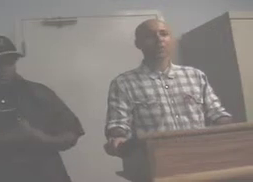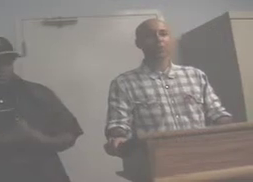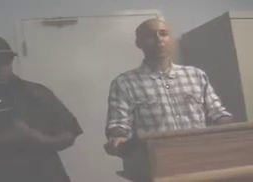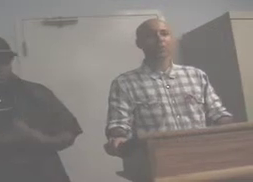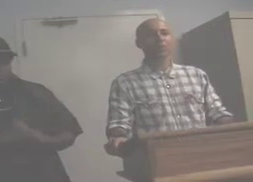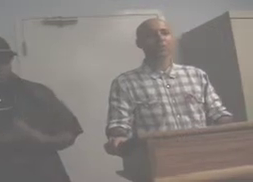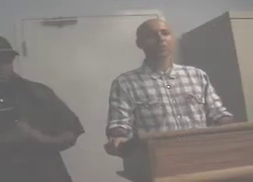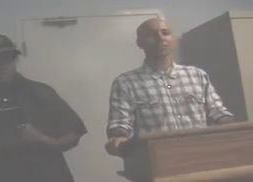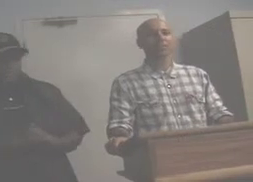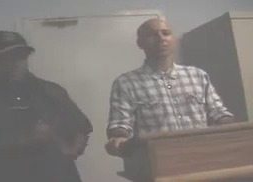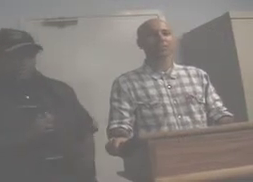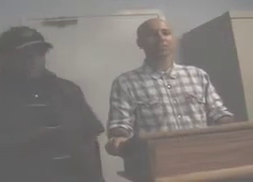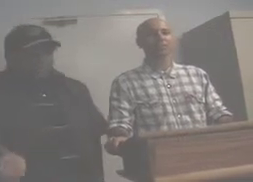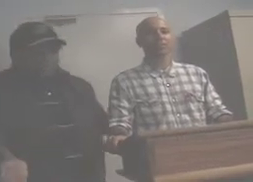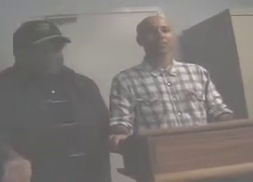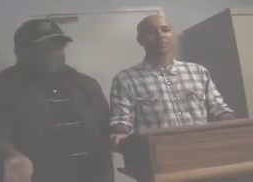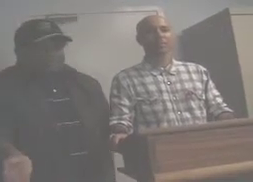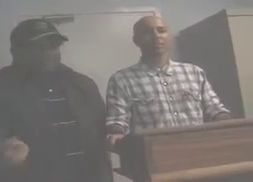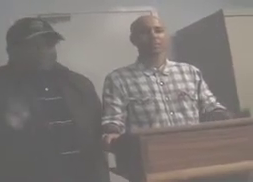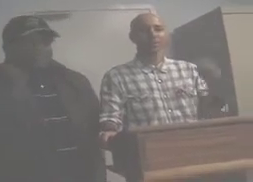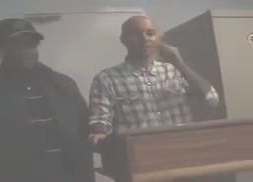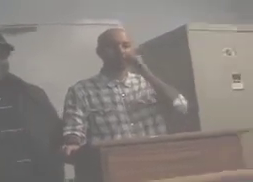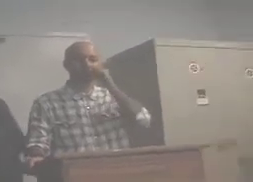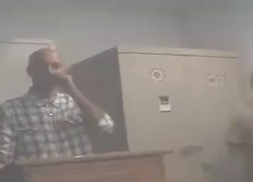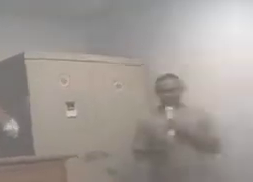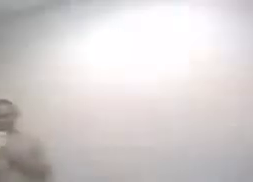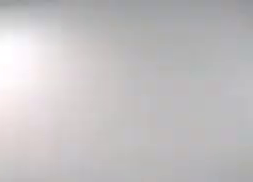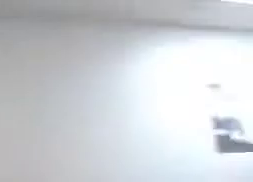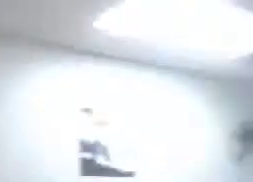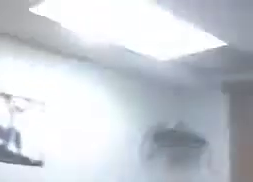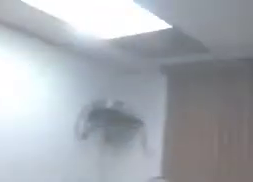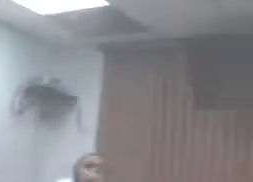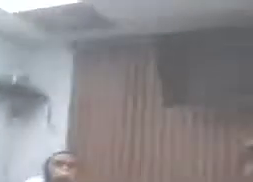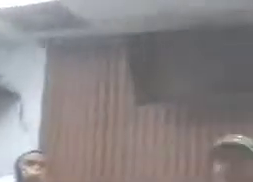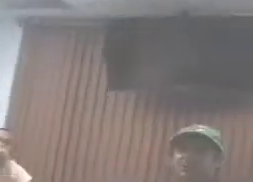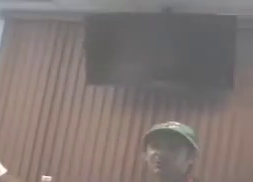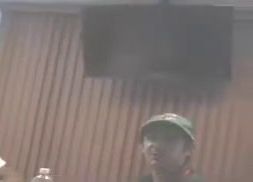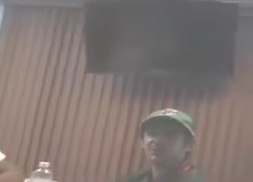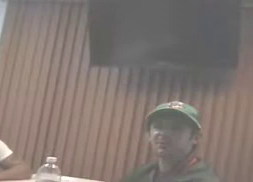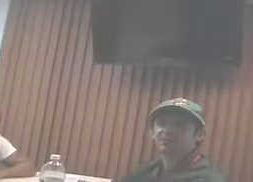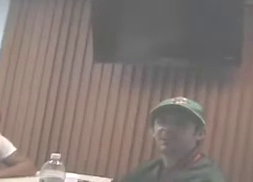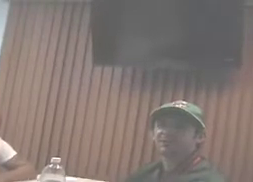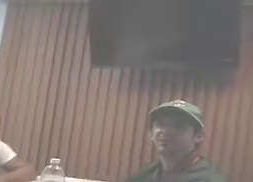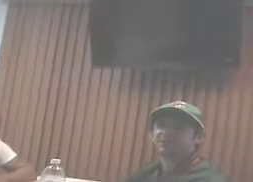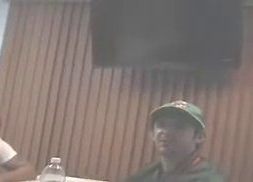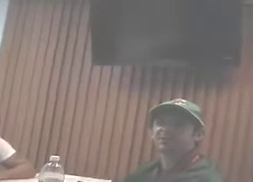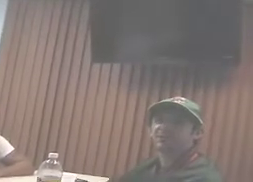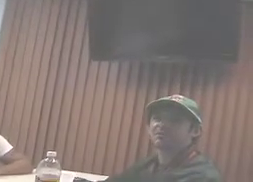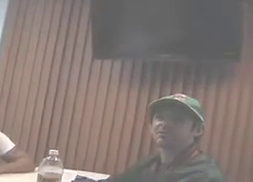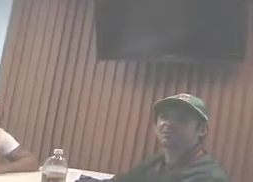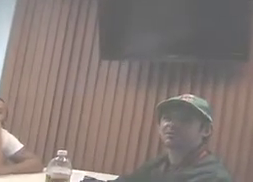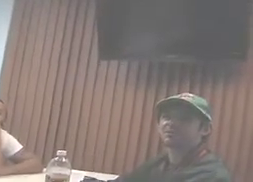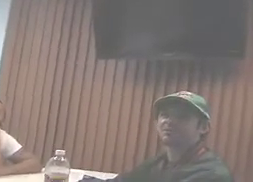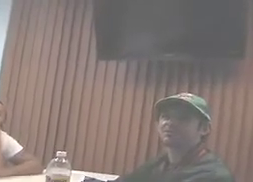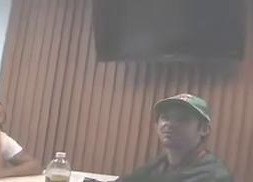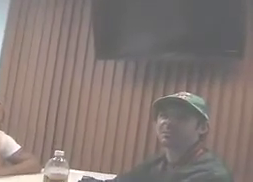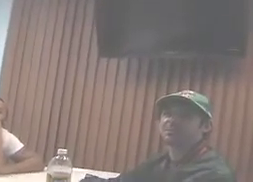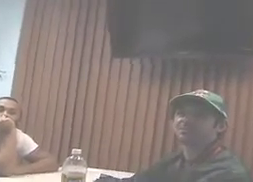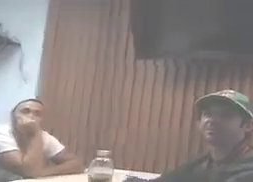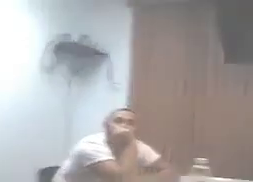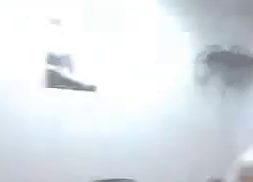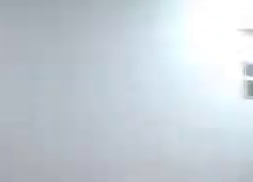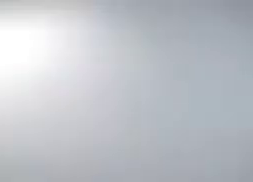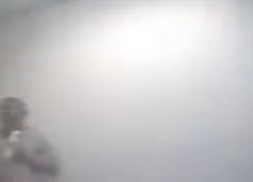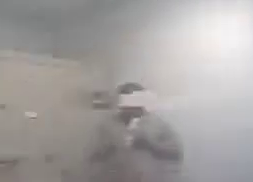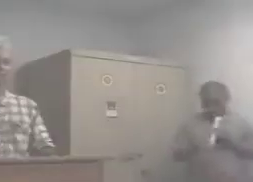Are there any more questions? I have one. Hi. What will you be providing the brothers and sisters in